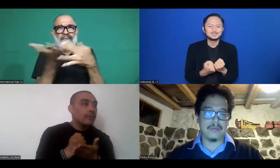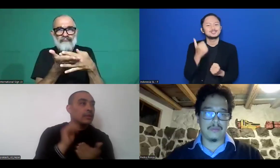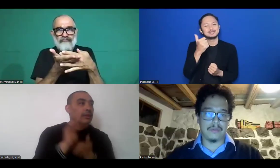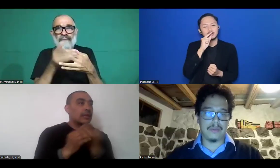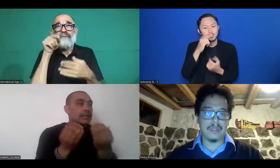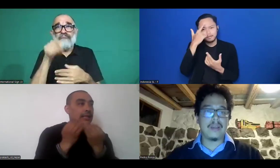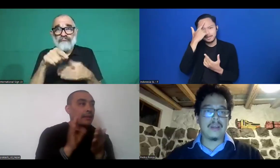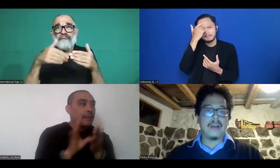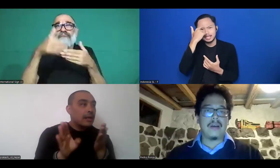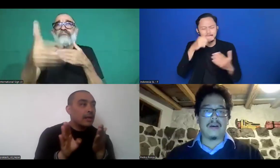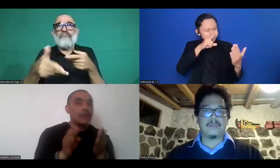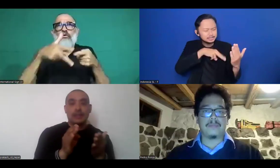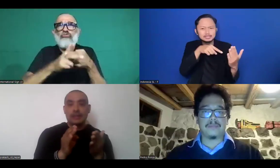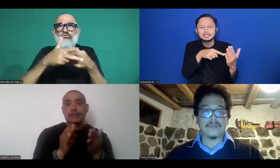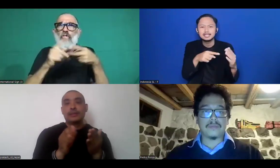these two tools.